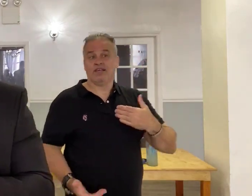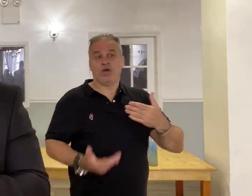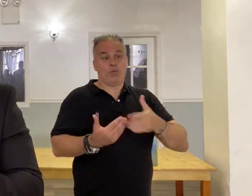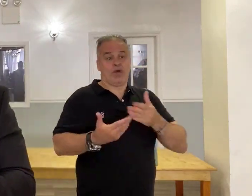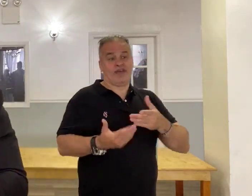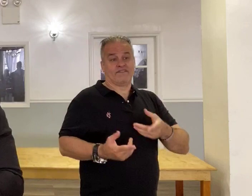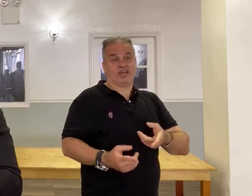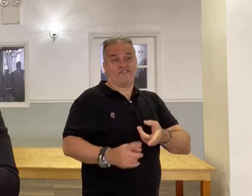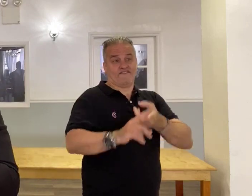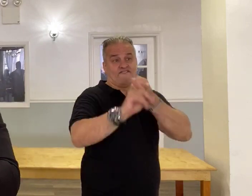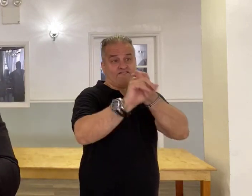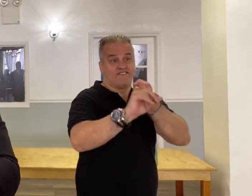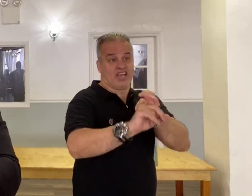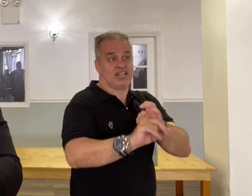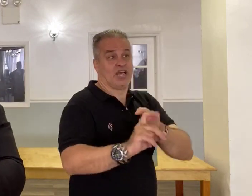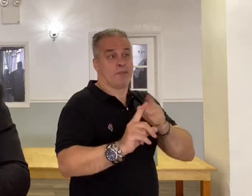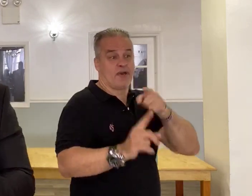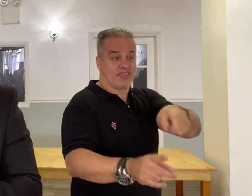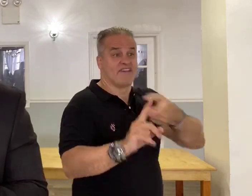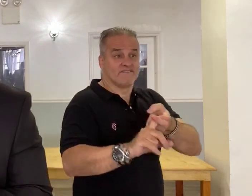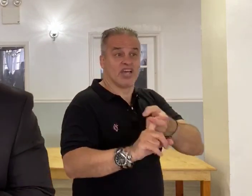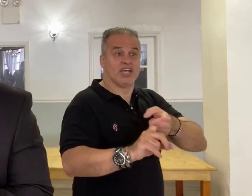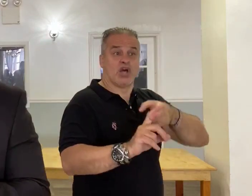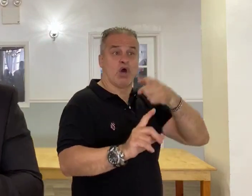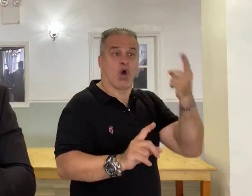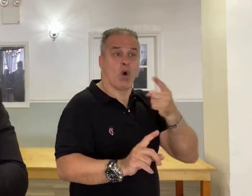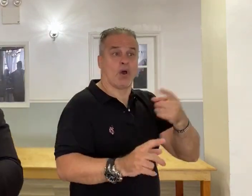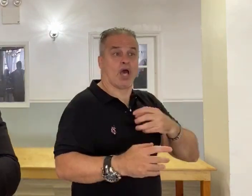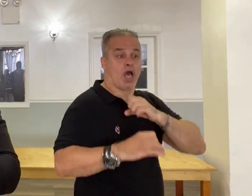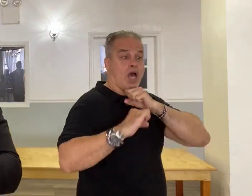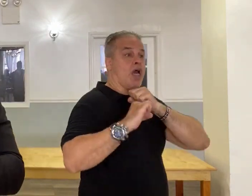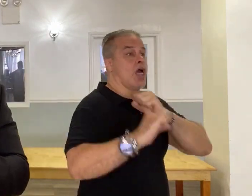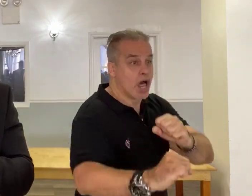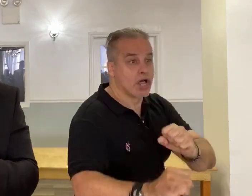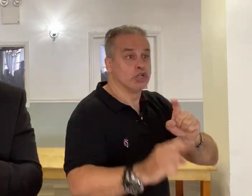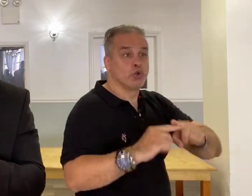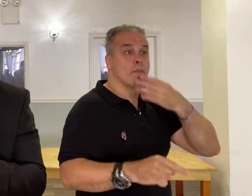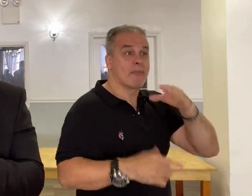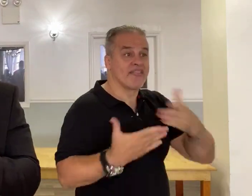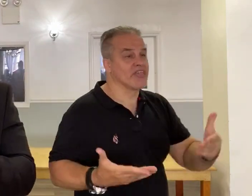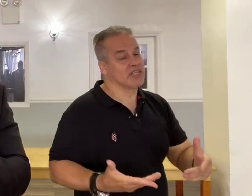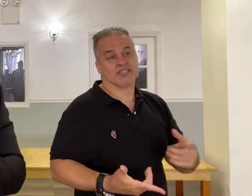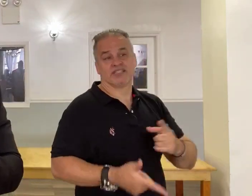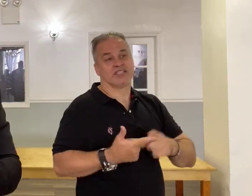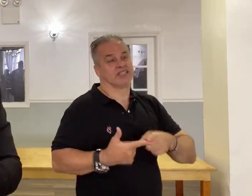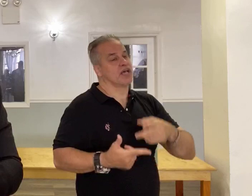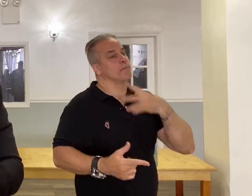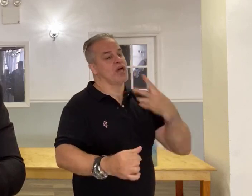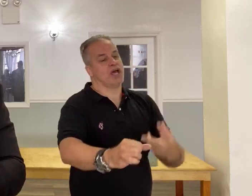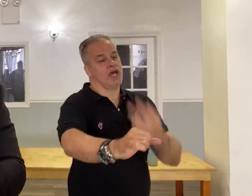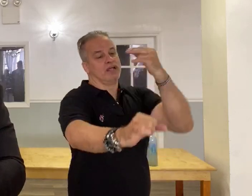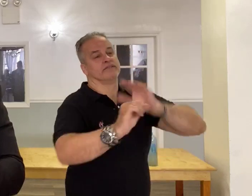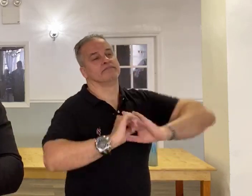away from you as far as you can. Back to the Civil War, when they did one of these